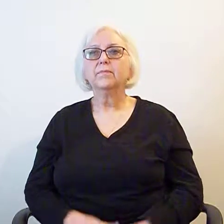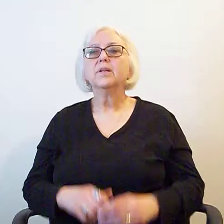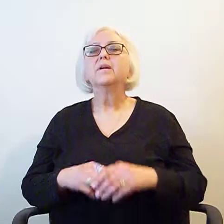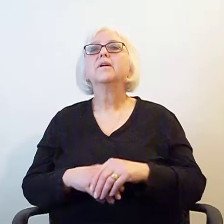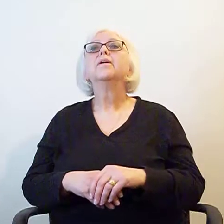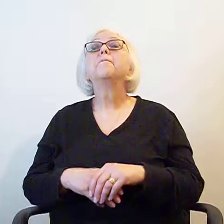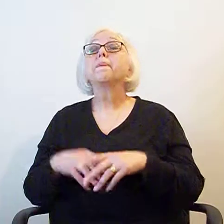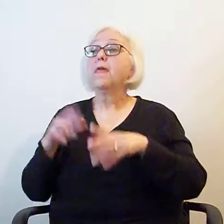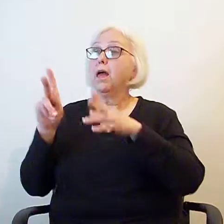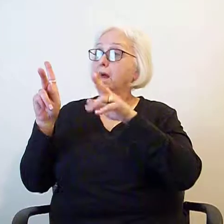Participant orientation.